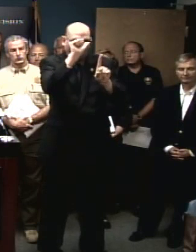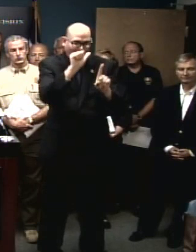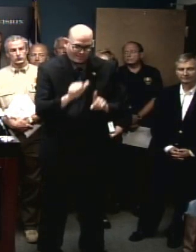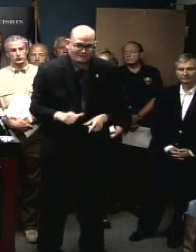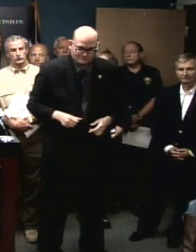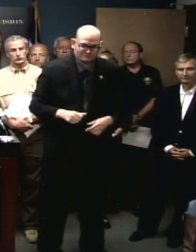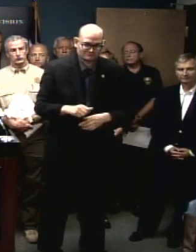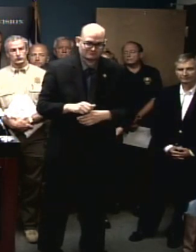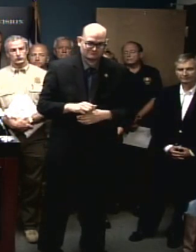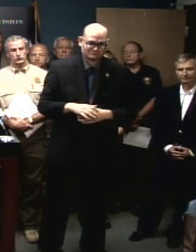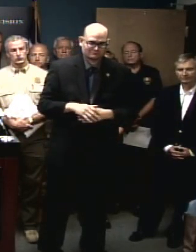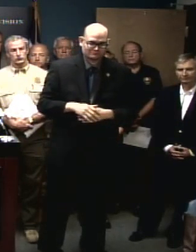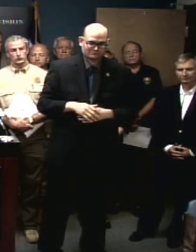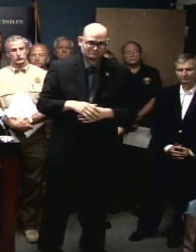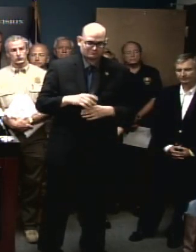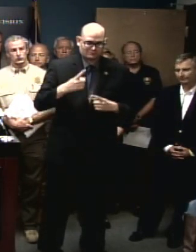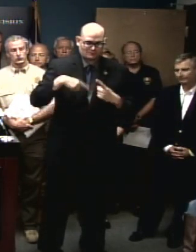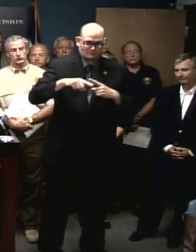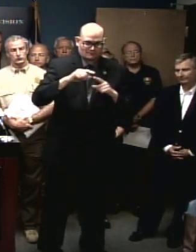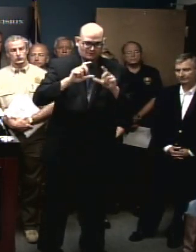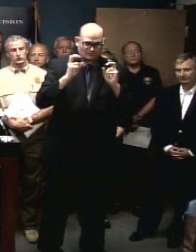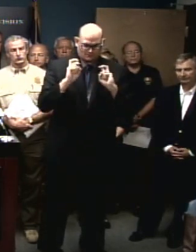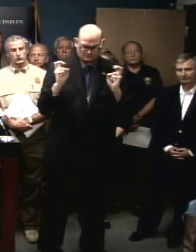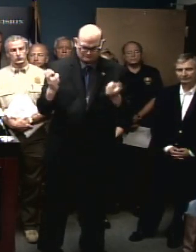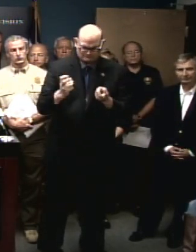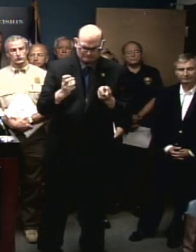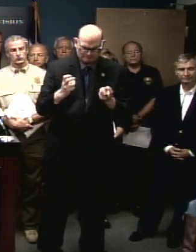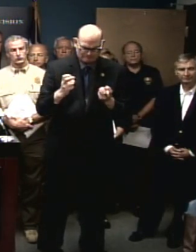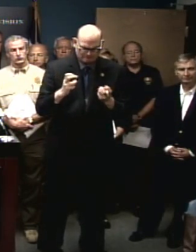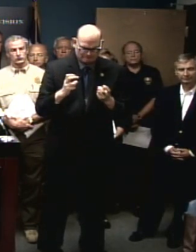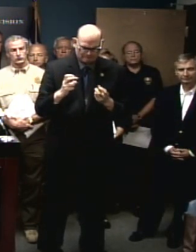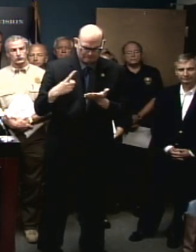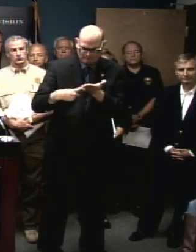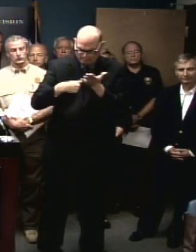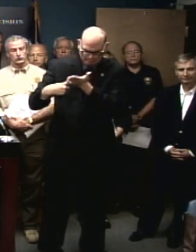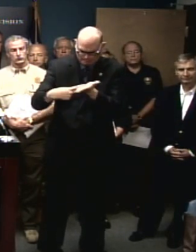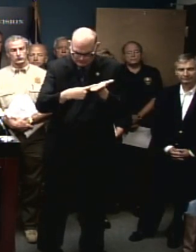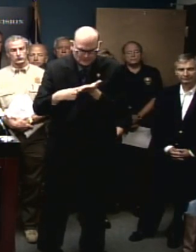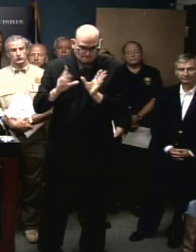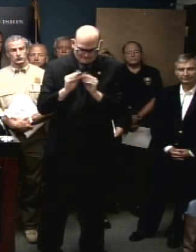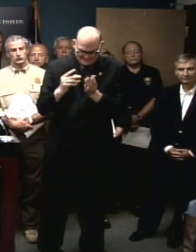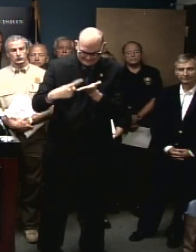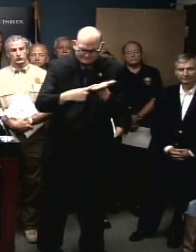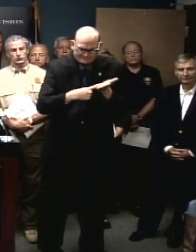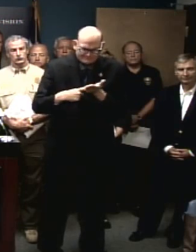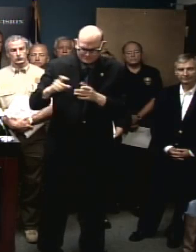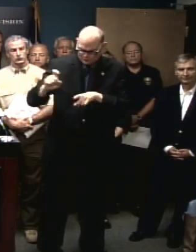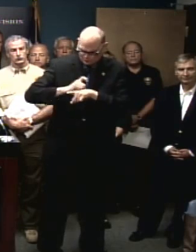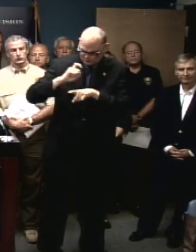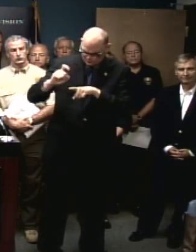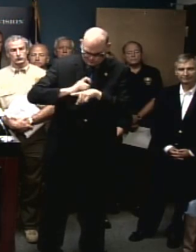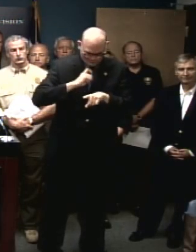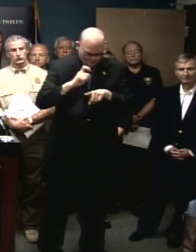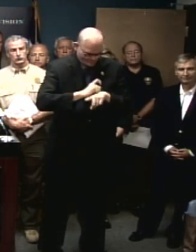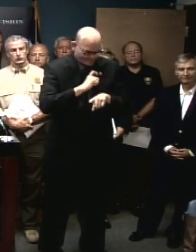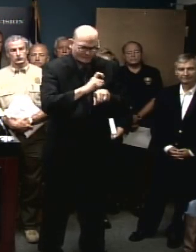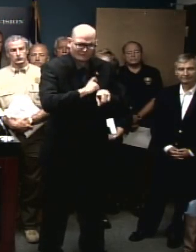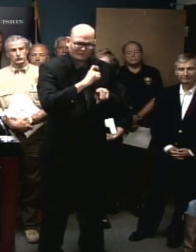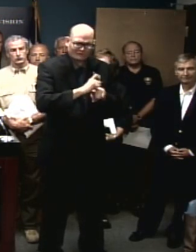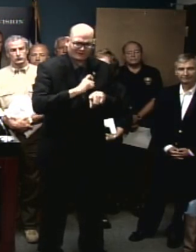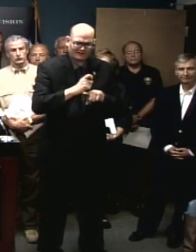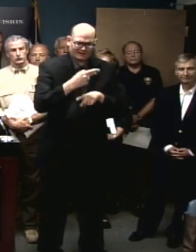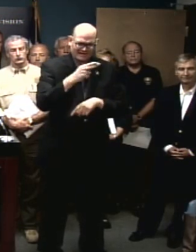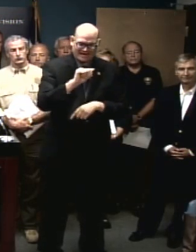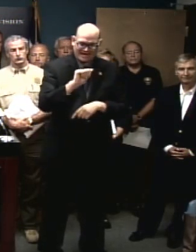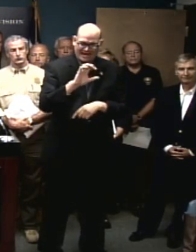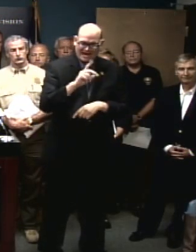together as we're going through these. I think they started to receive some calls that this was happening, and what they saw was it was a hacker that was trying to get into what was